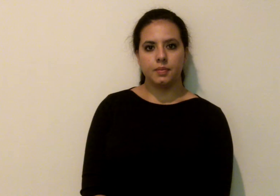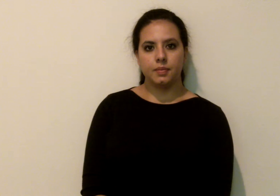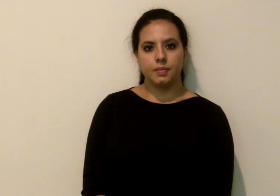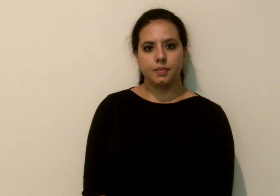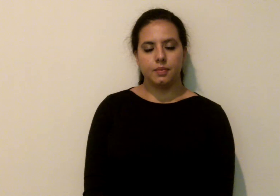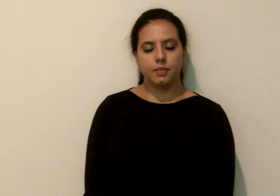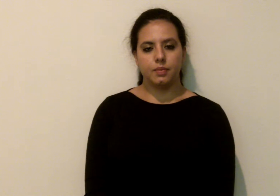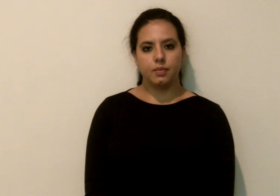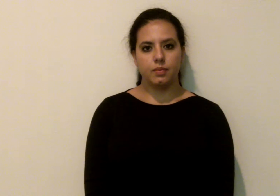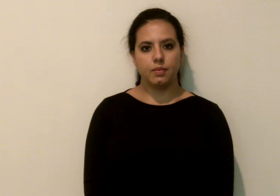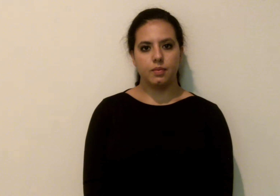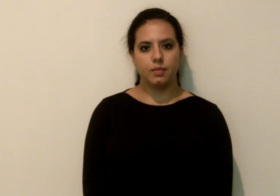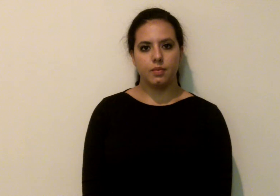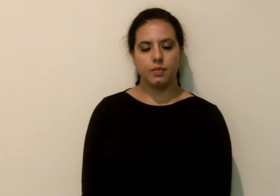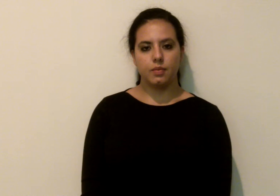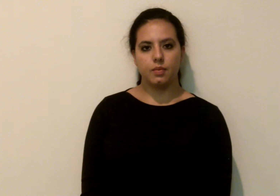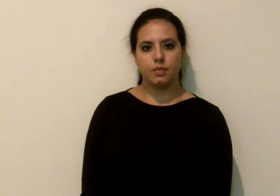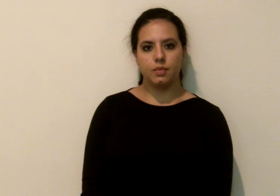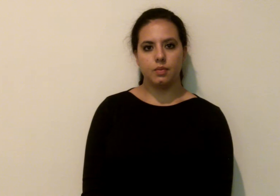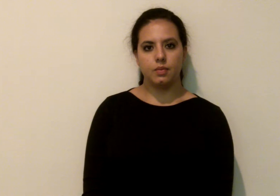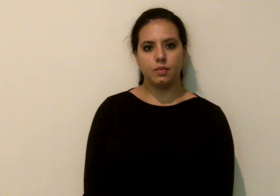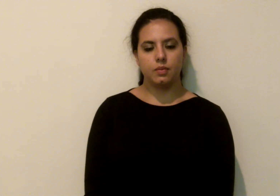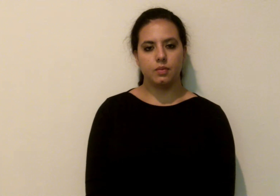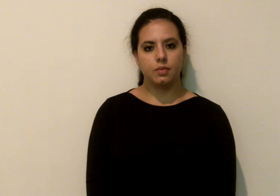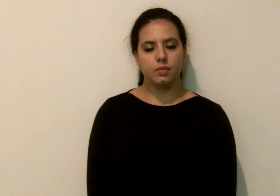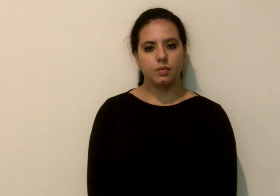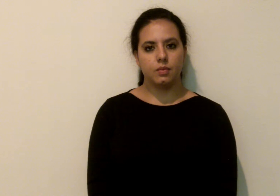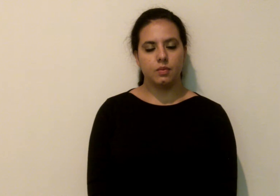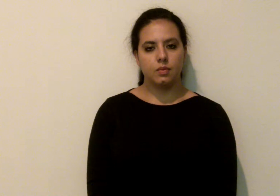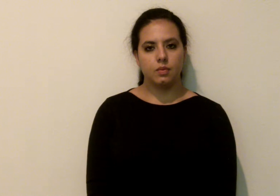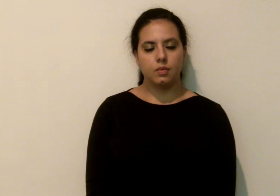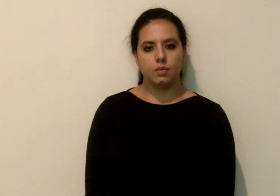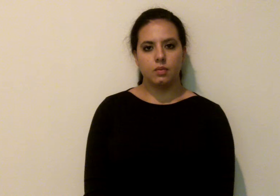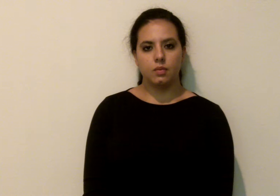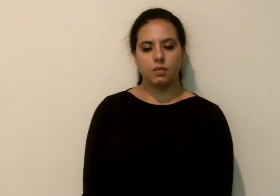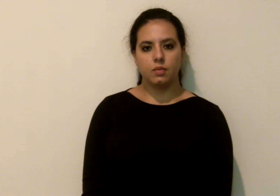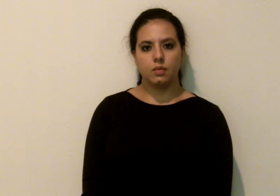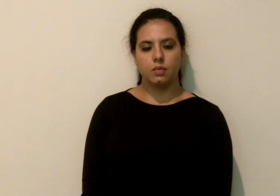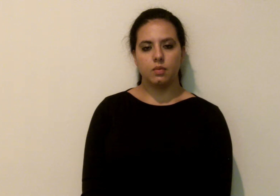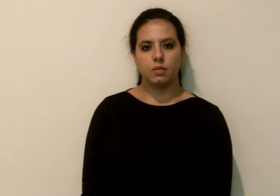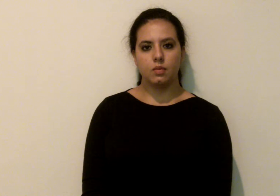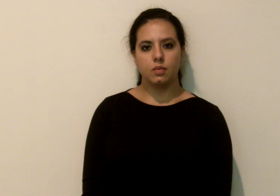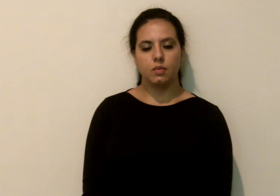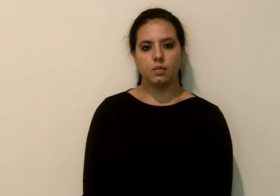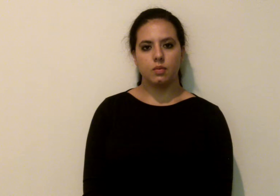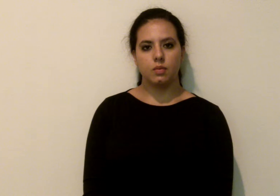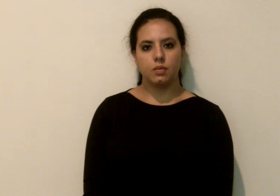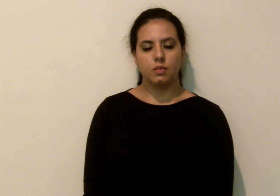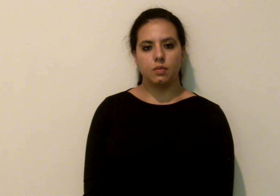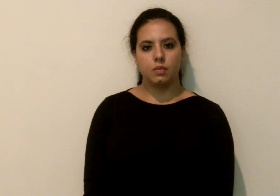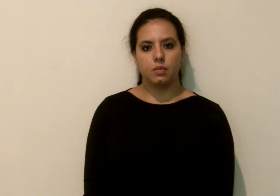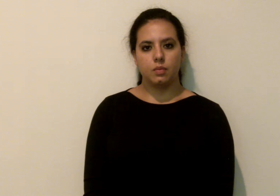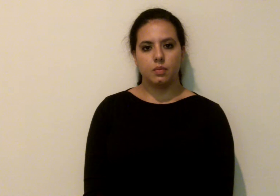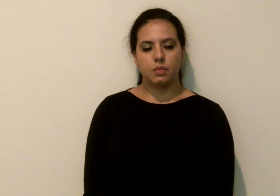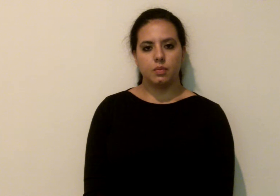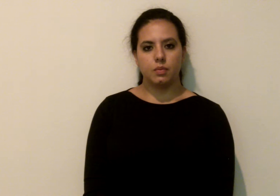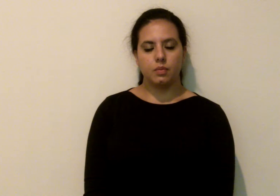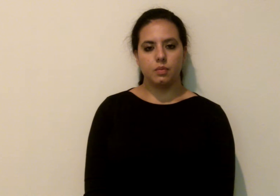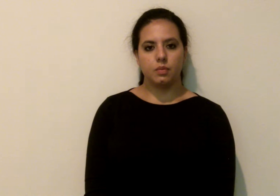Hello. So I want to do the video that I do after I've watched everybody do their productive.